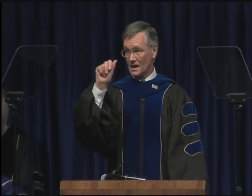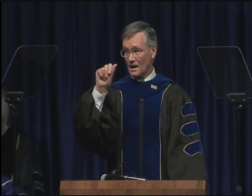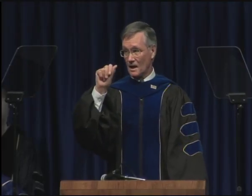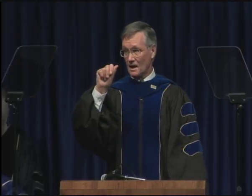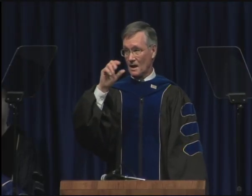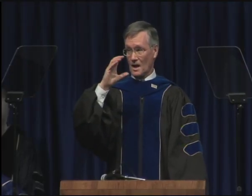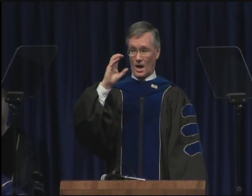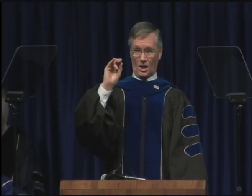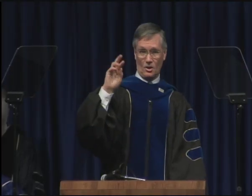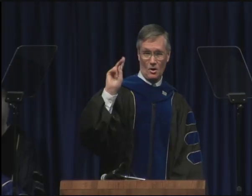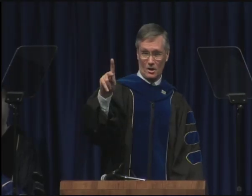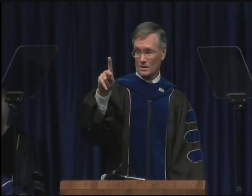Valencia Clark.